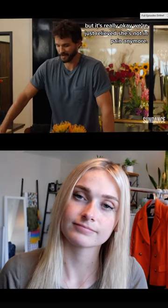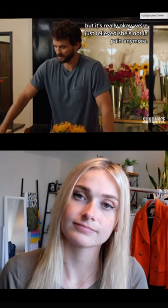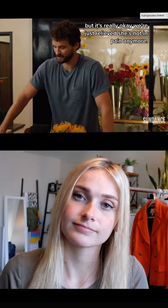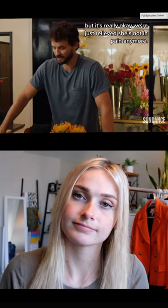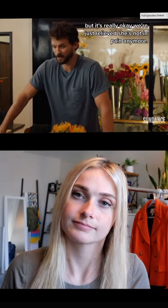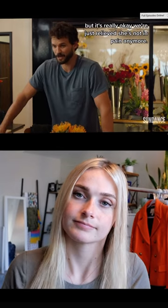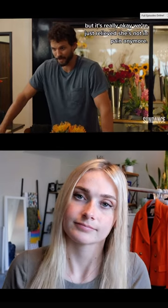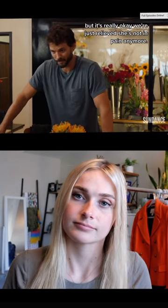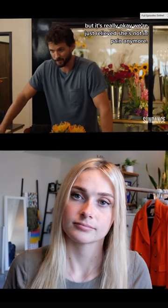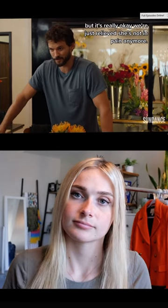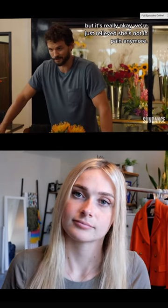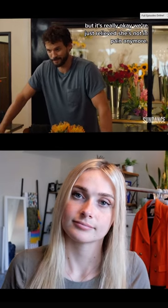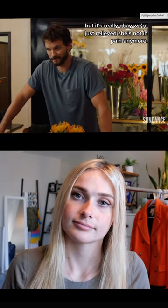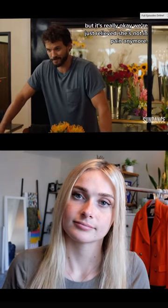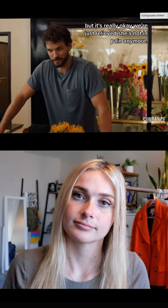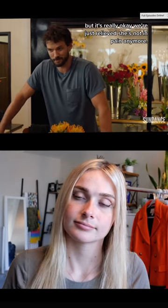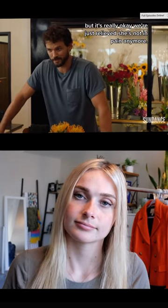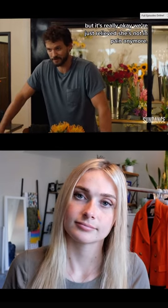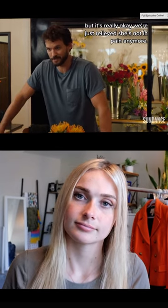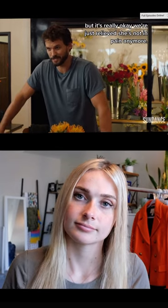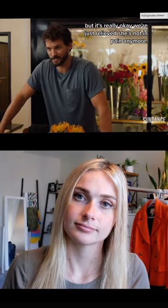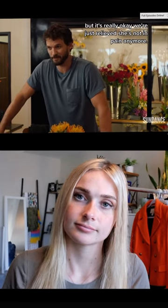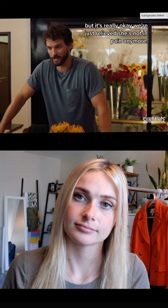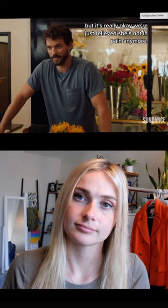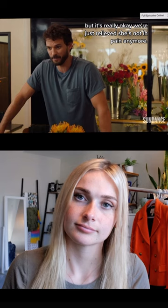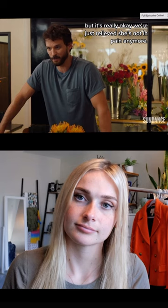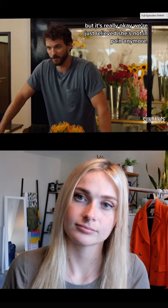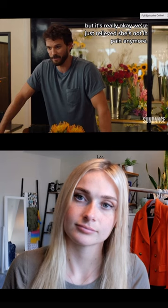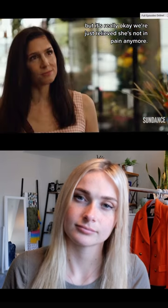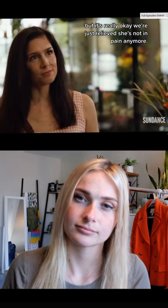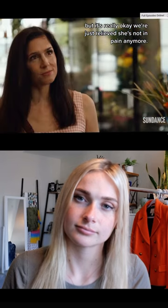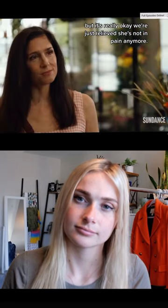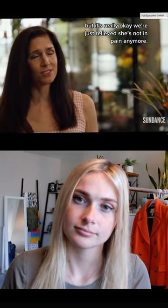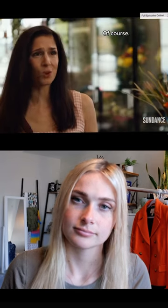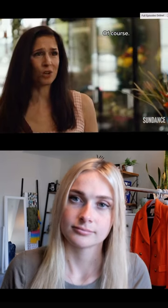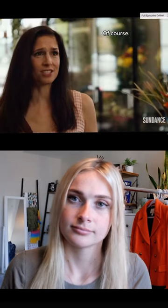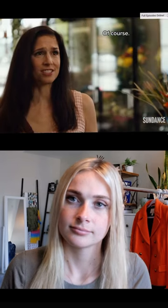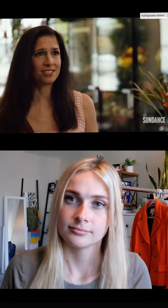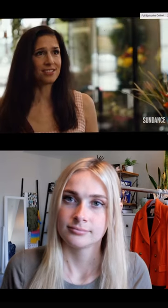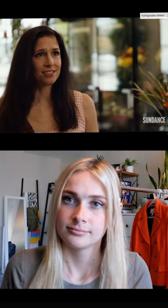But it's really okay. We're just relieved she's not in pain anymore. Of course.